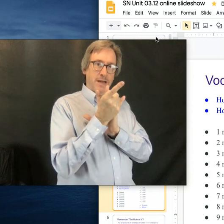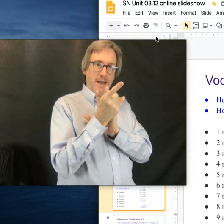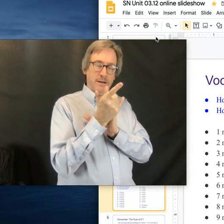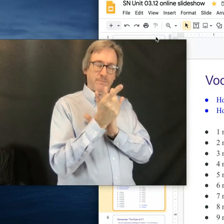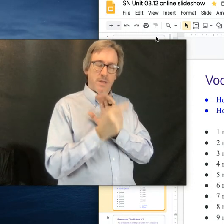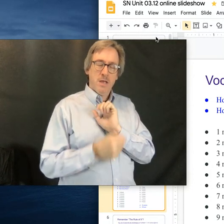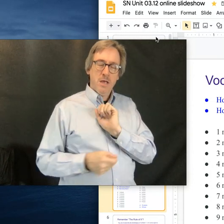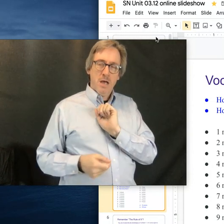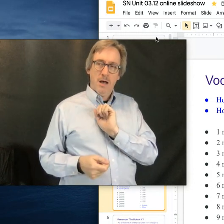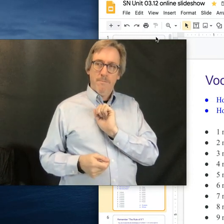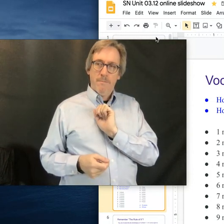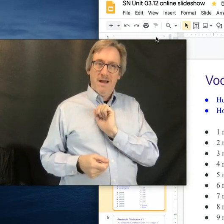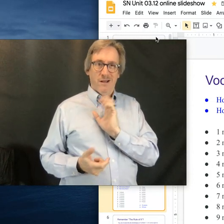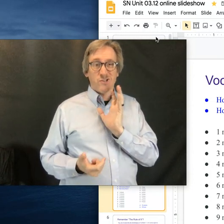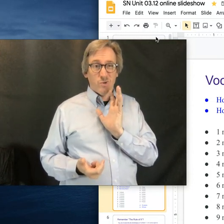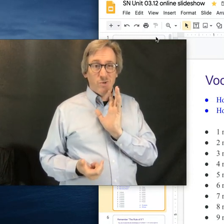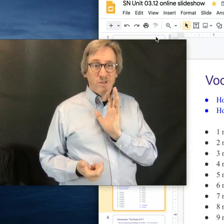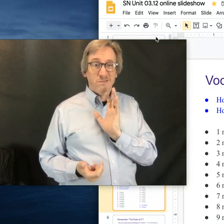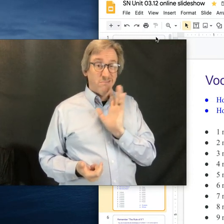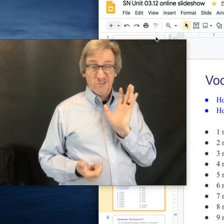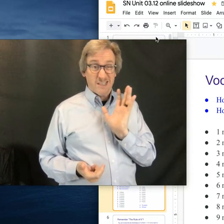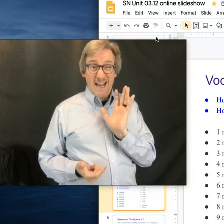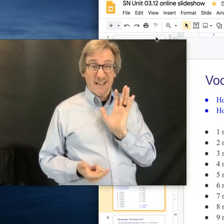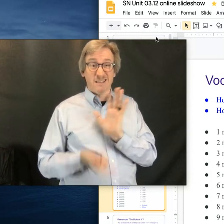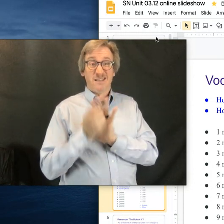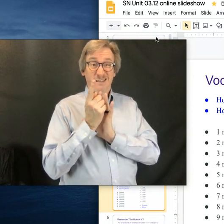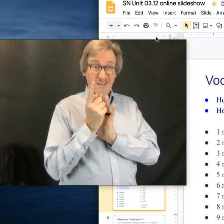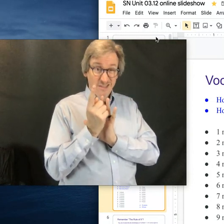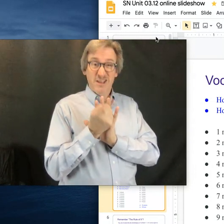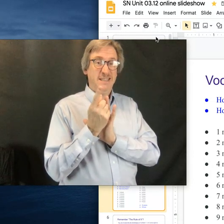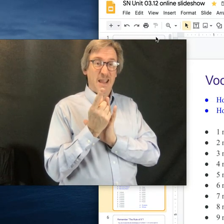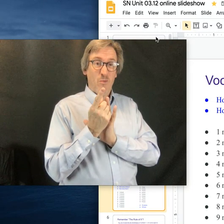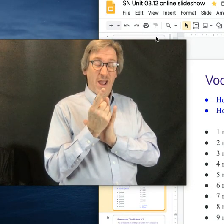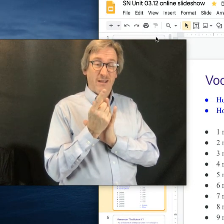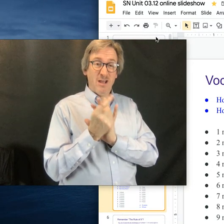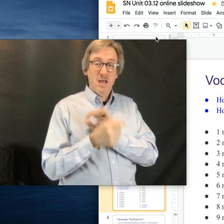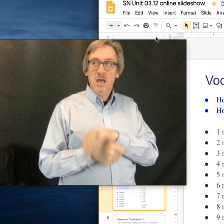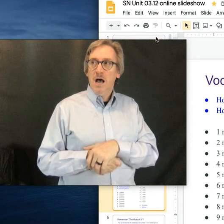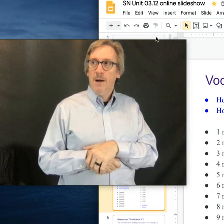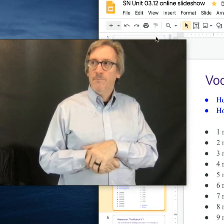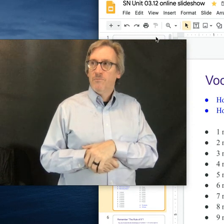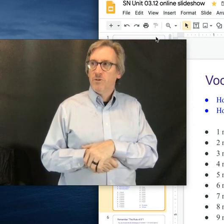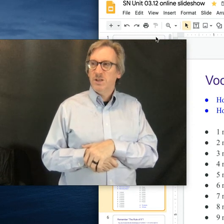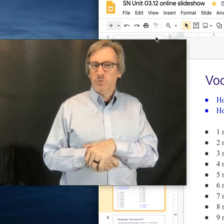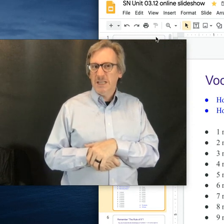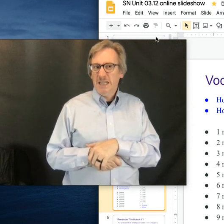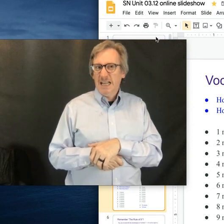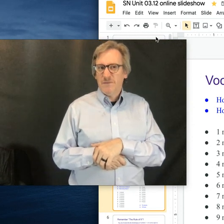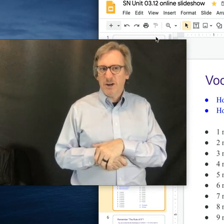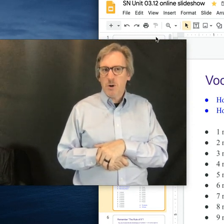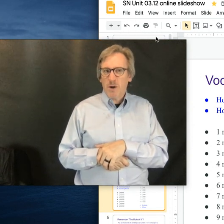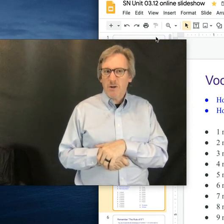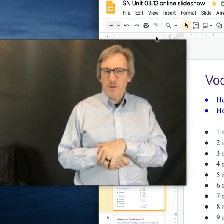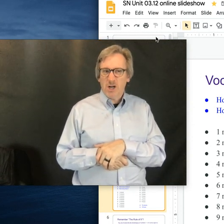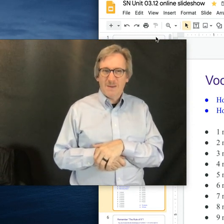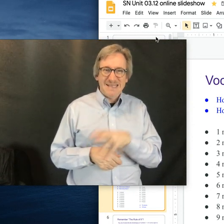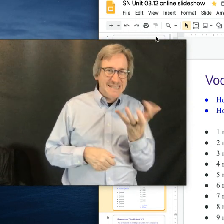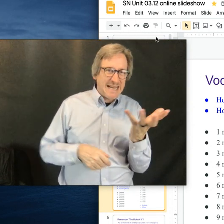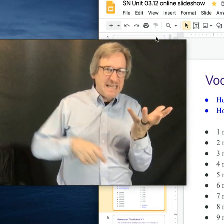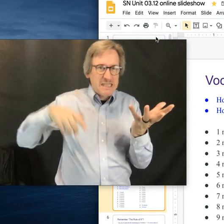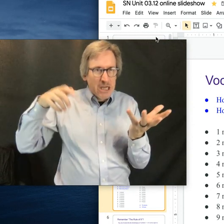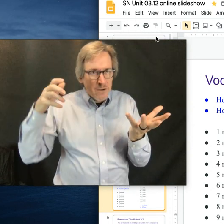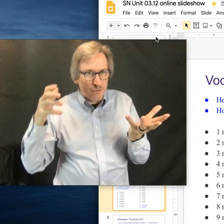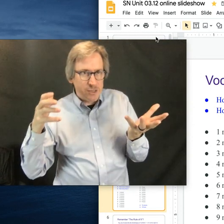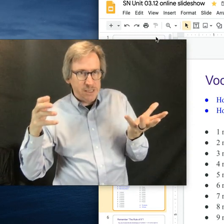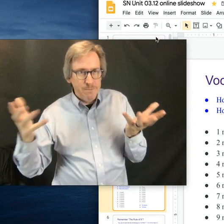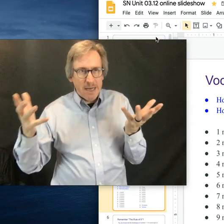the minute hand. I also learned seconds the same way. Because really, it's very rare that we talk about